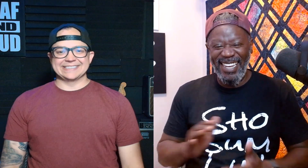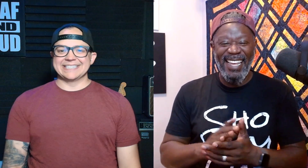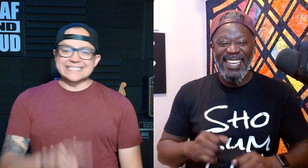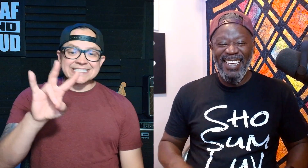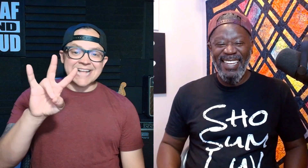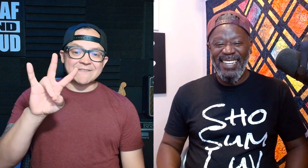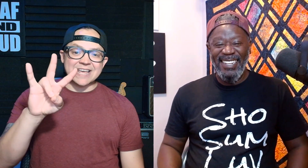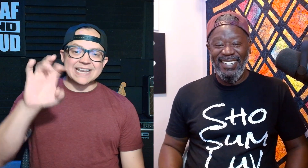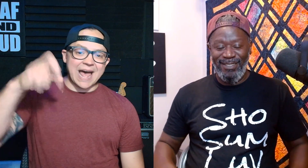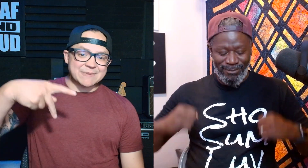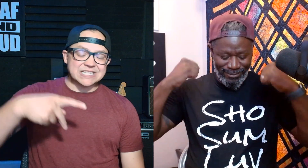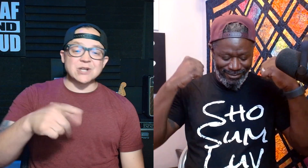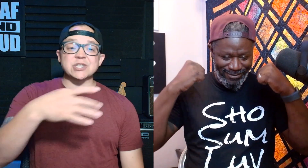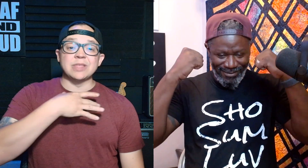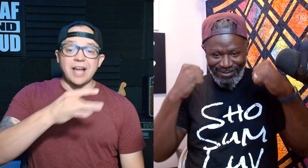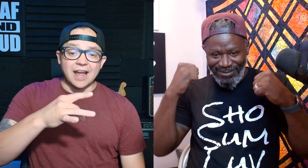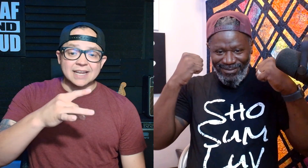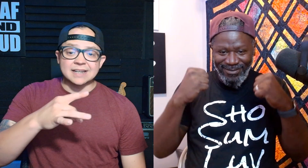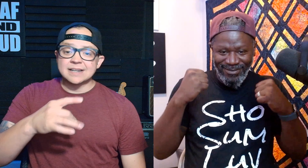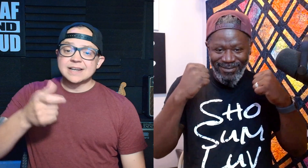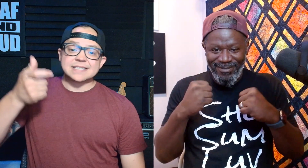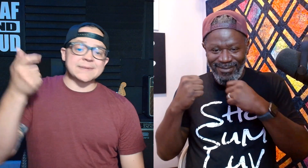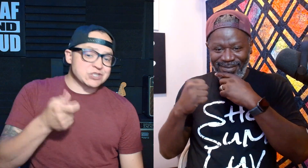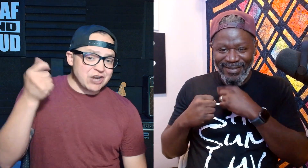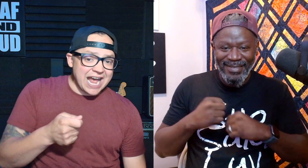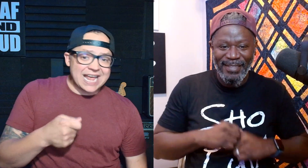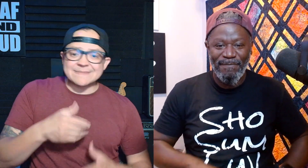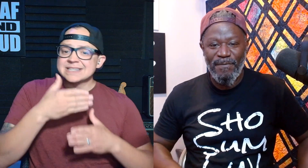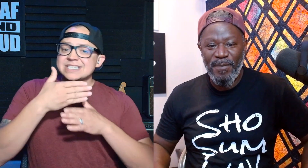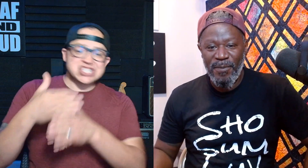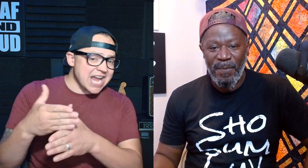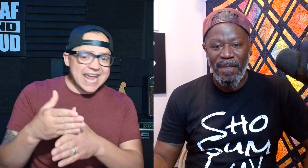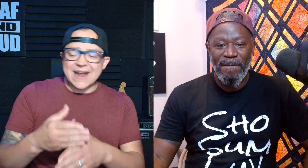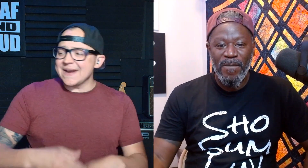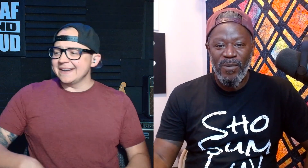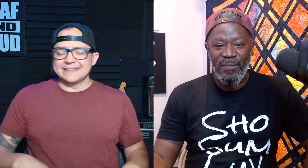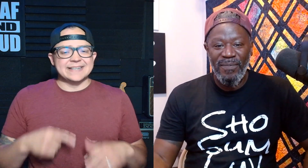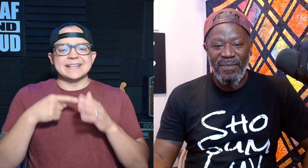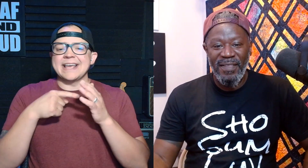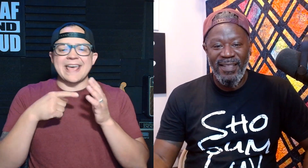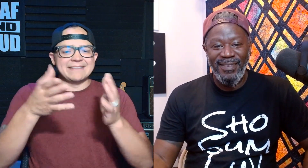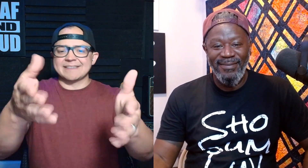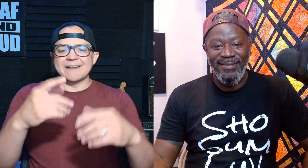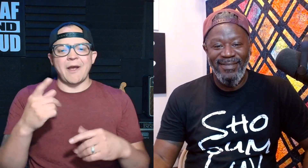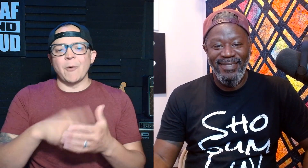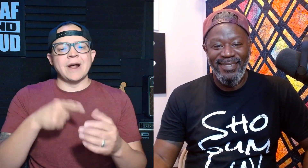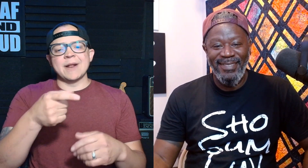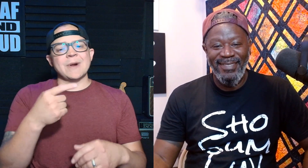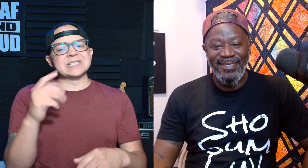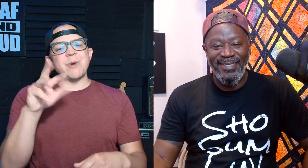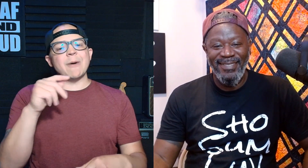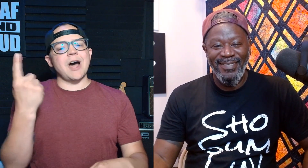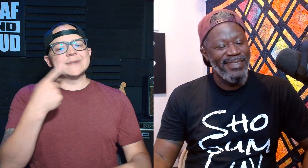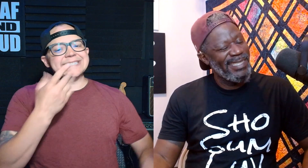Yeah, okay. 7 episodes. So like, subscribe, share, and